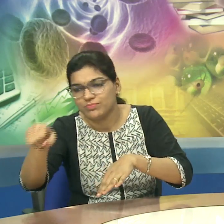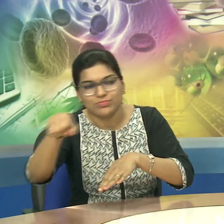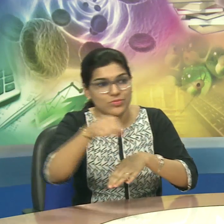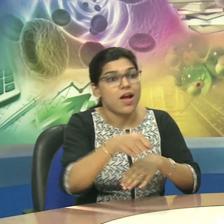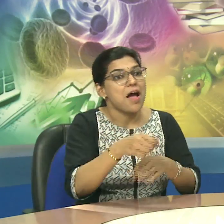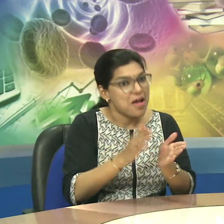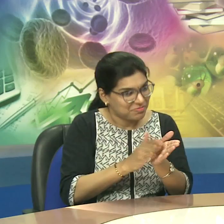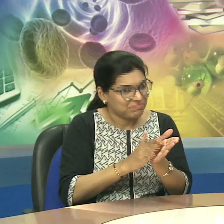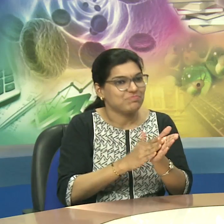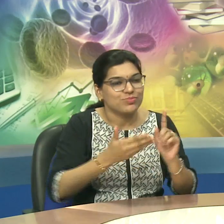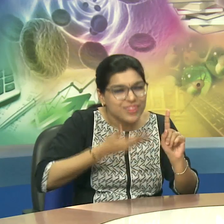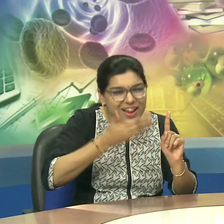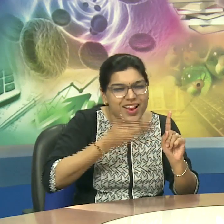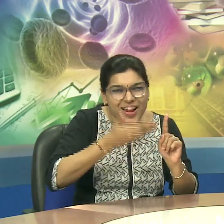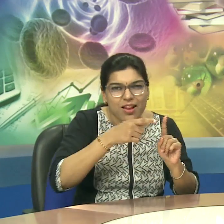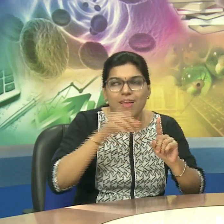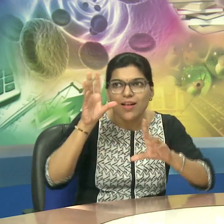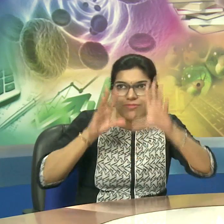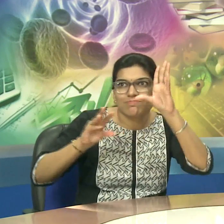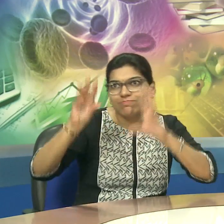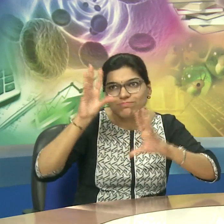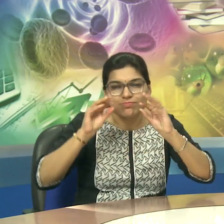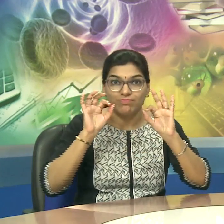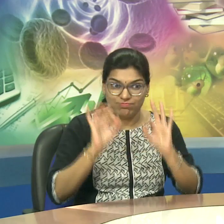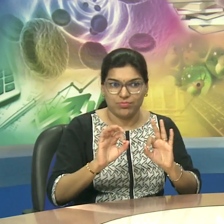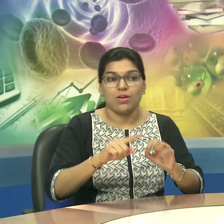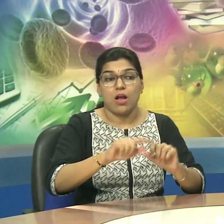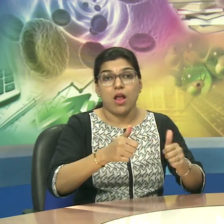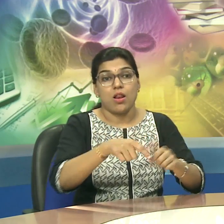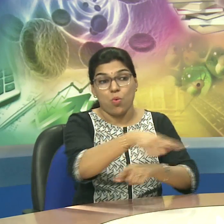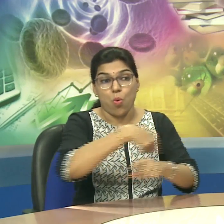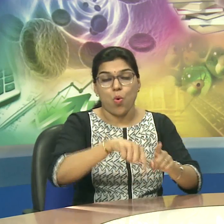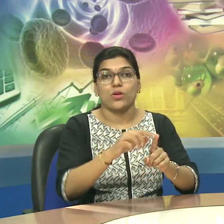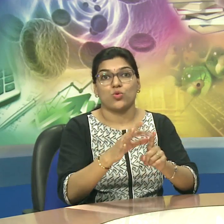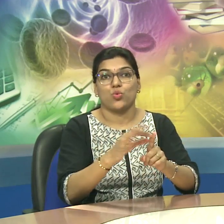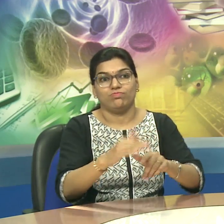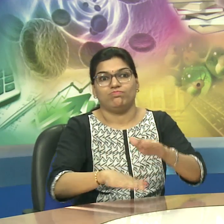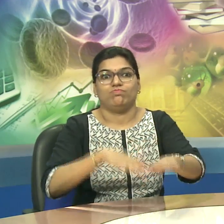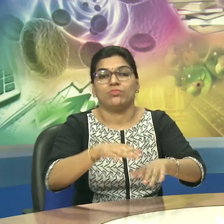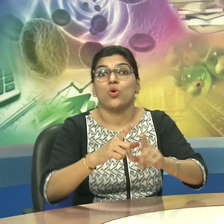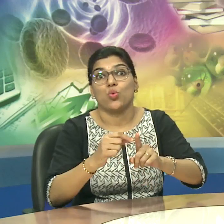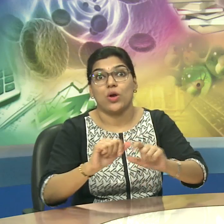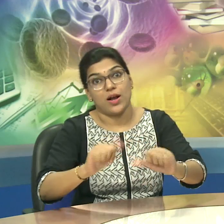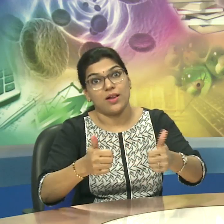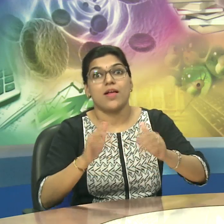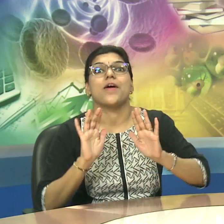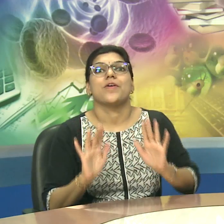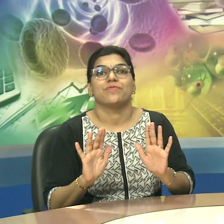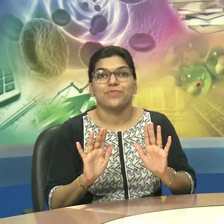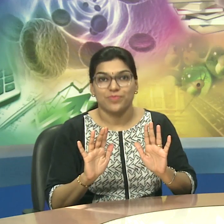Like we give order to the dog to bring newspaper. So, there are proper trainings we give to our pets for